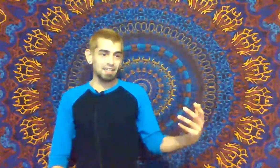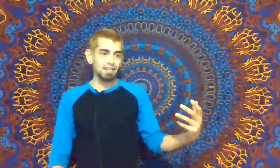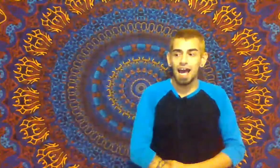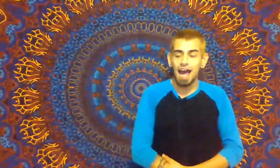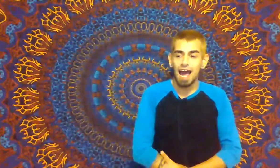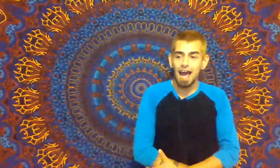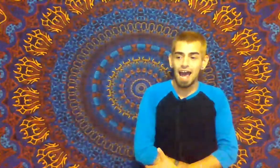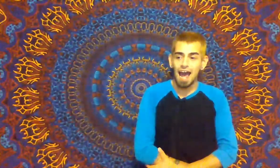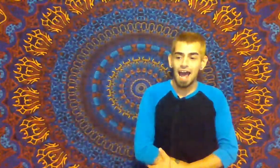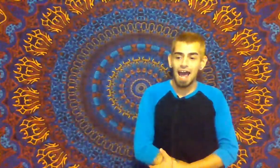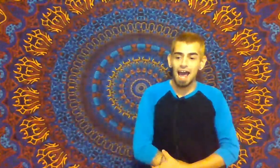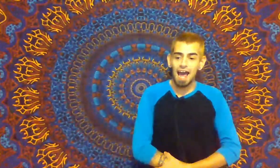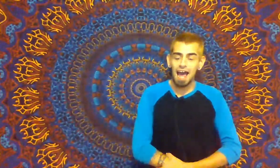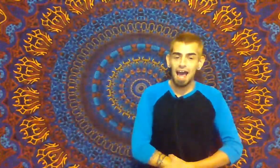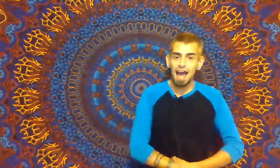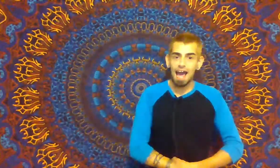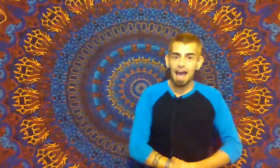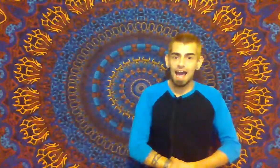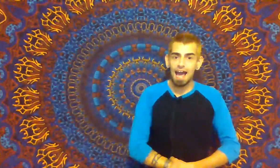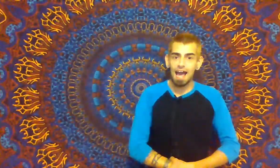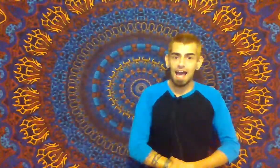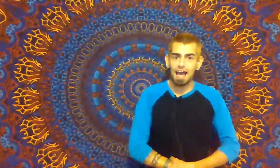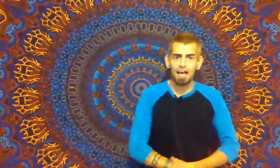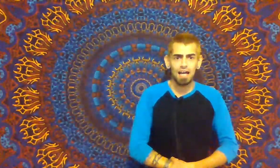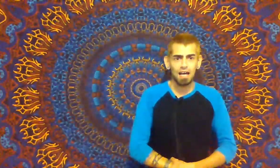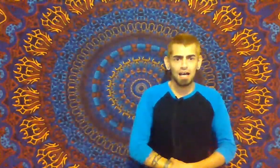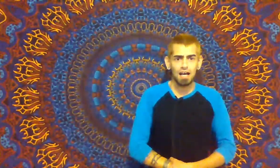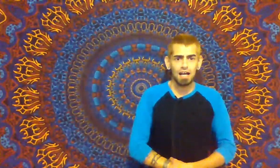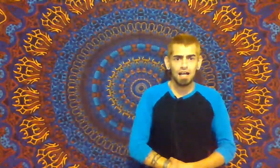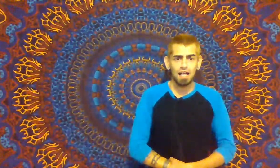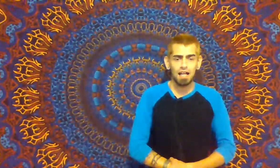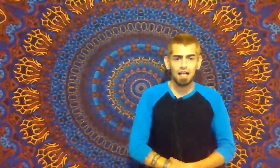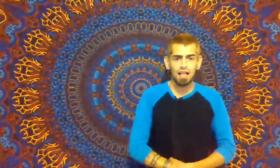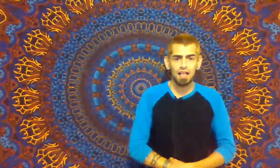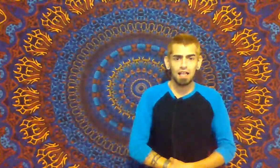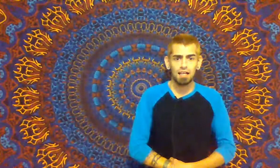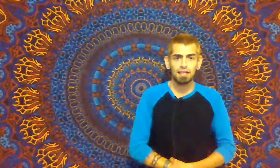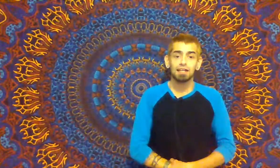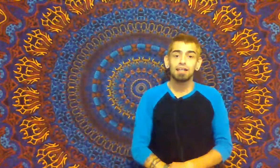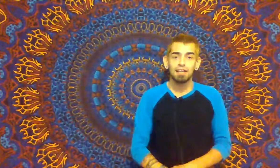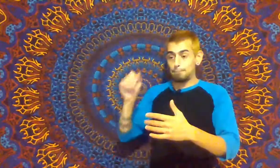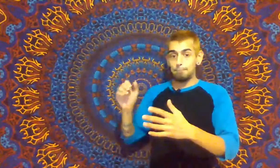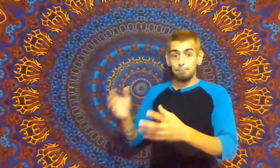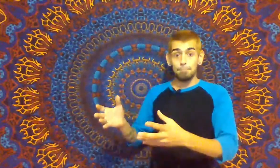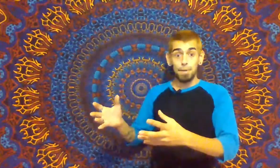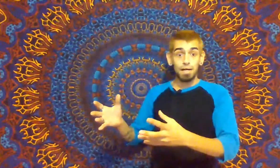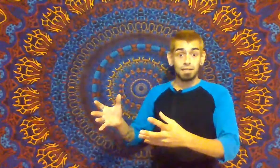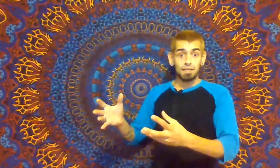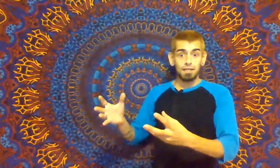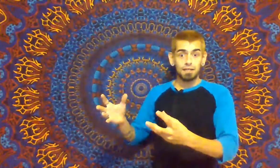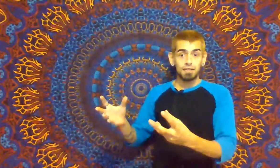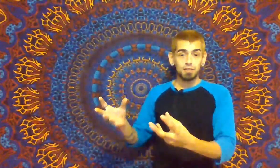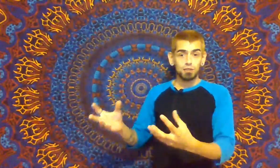Yeah. this